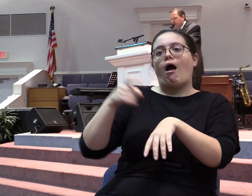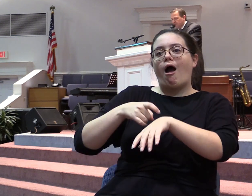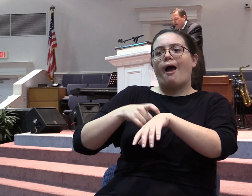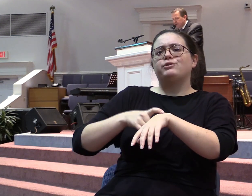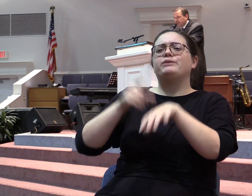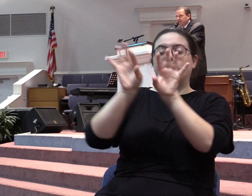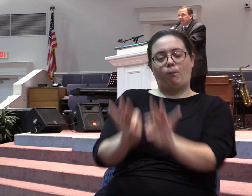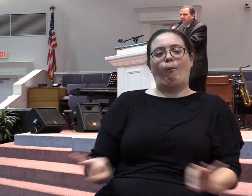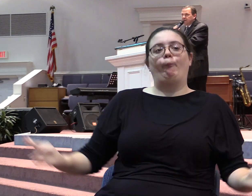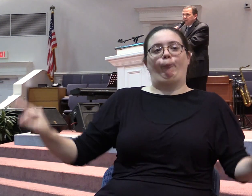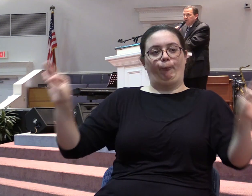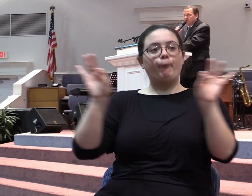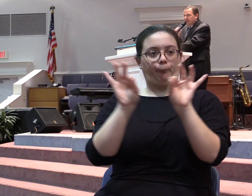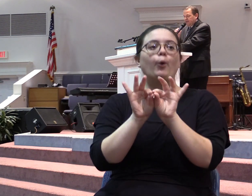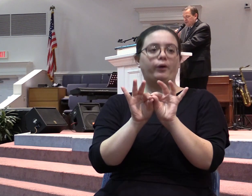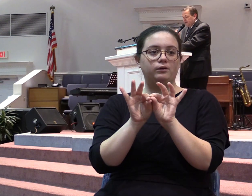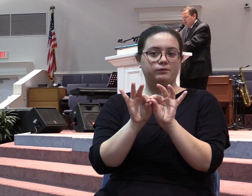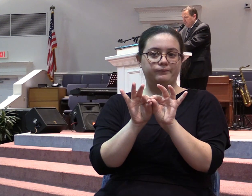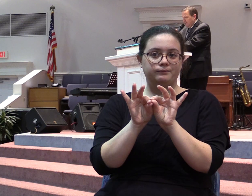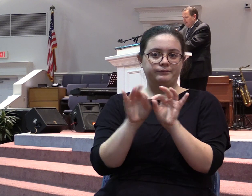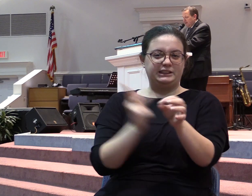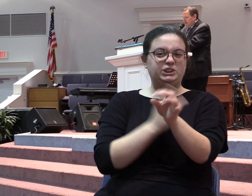important commodity in biblical days.